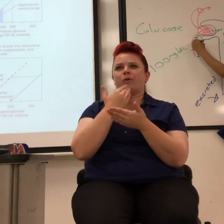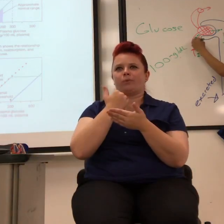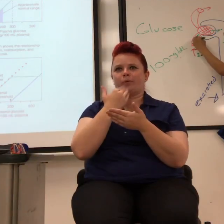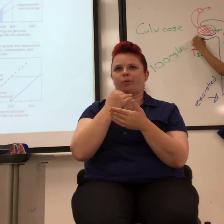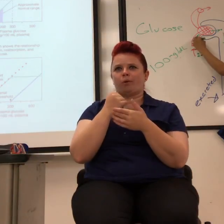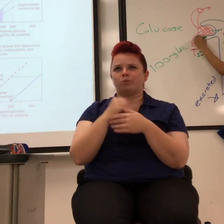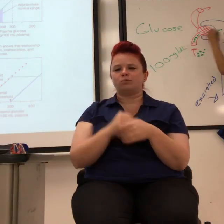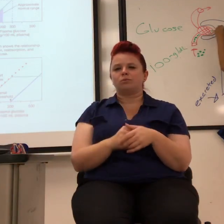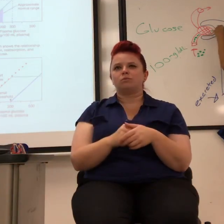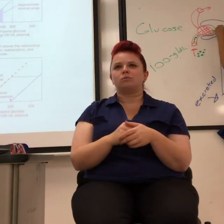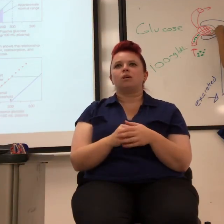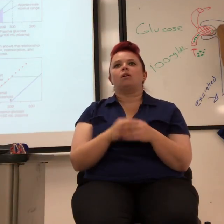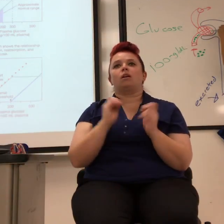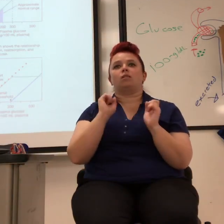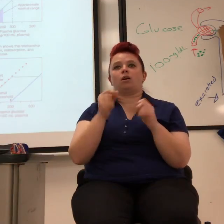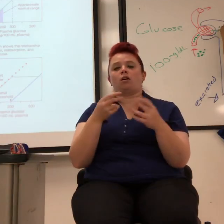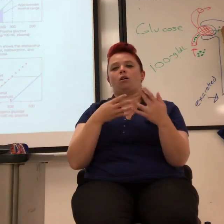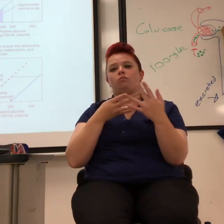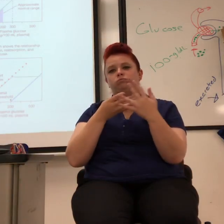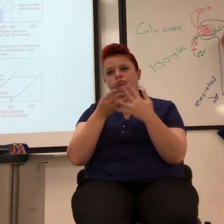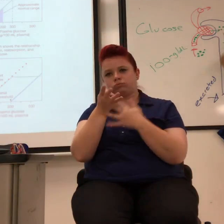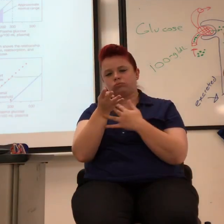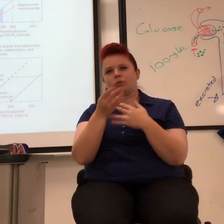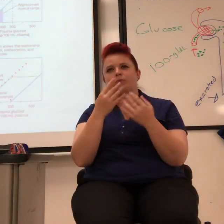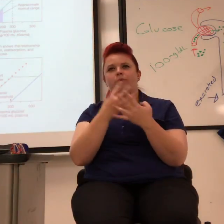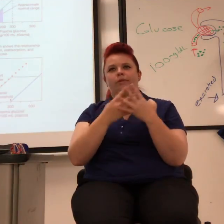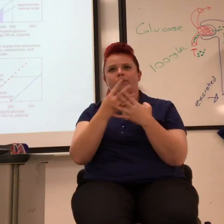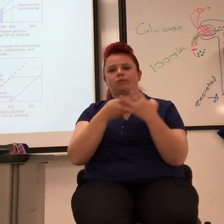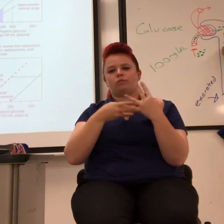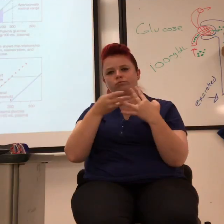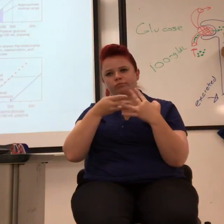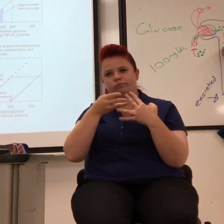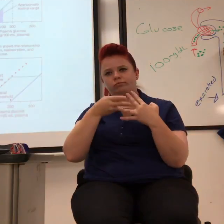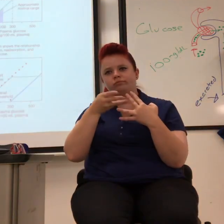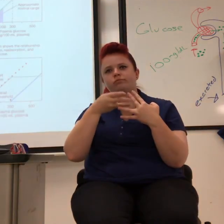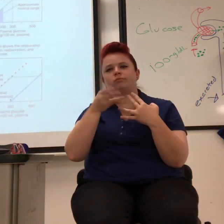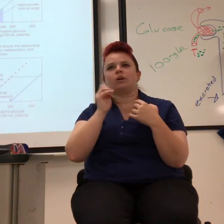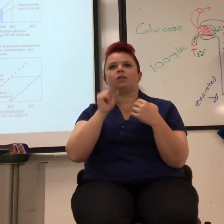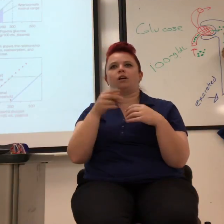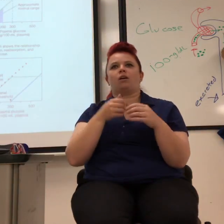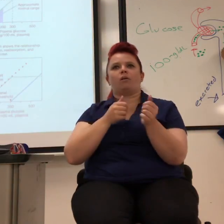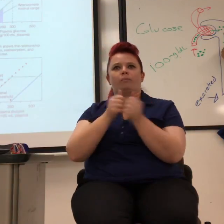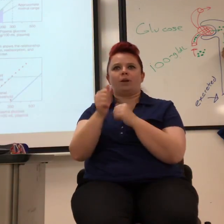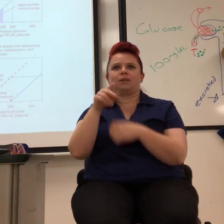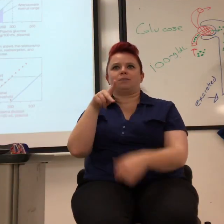they all go in there, and they all get filtered, and they all pass by